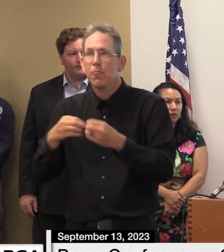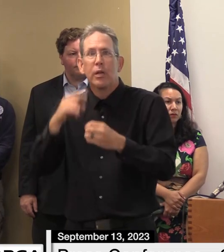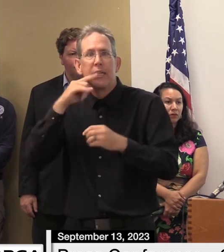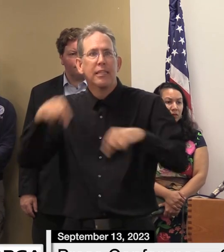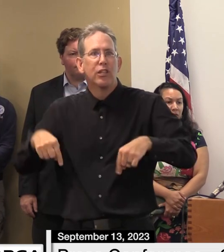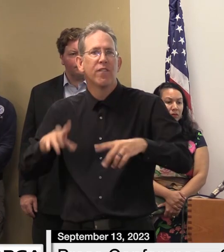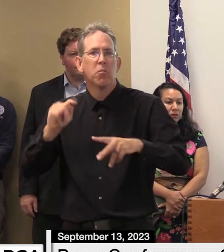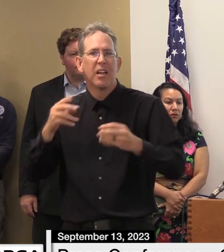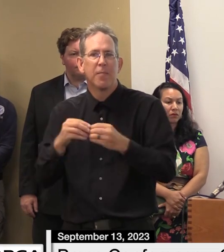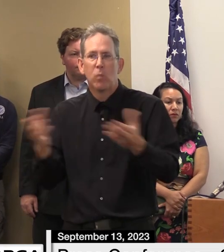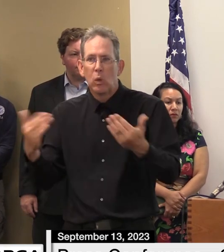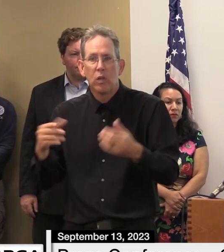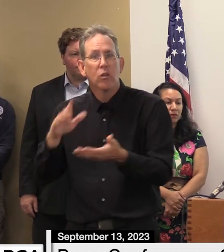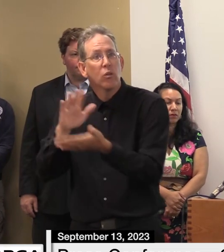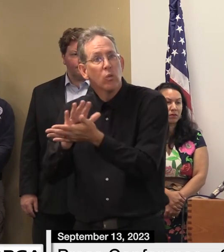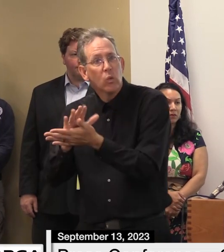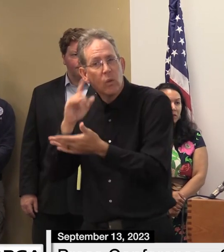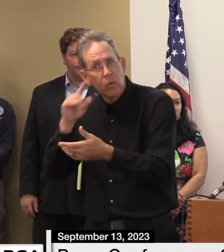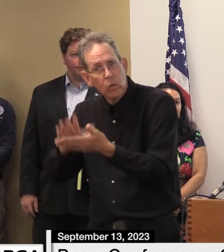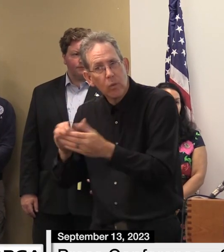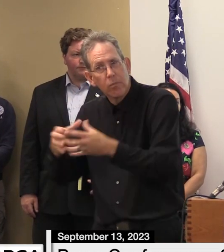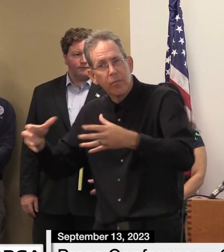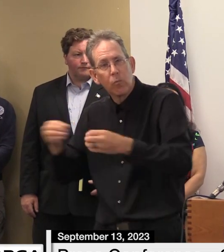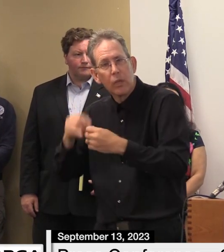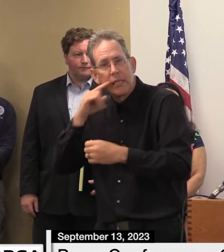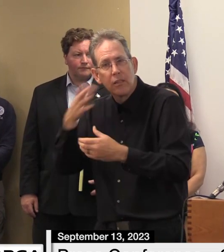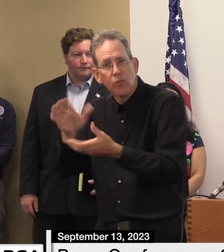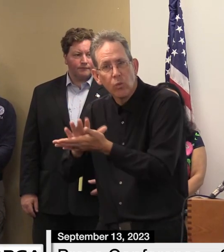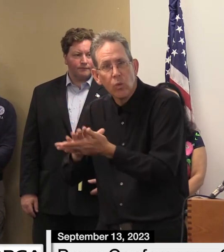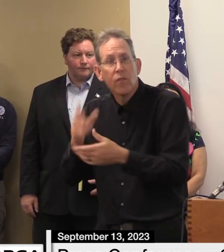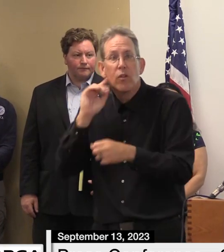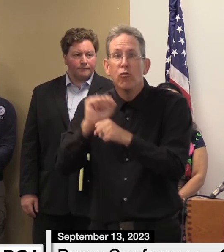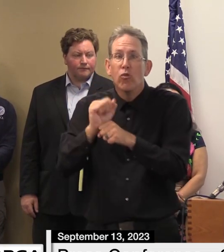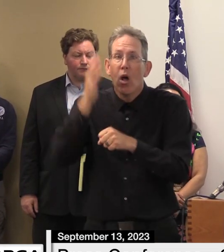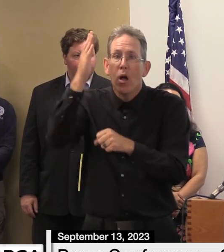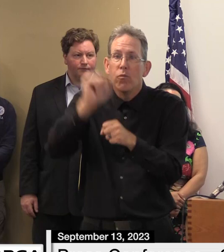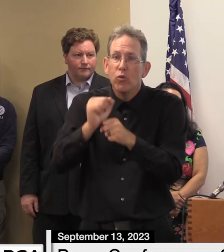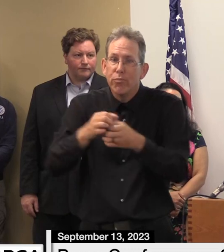and for our economy. And so